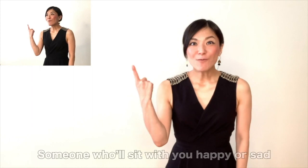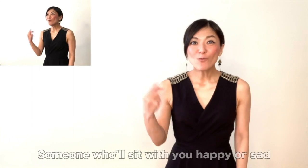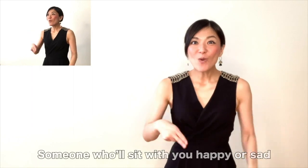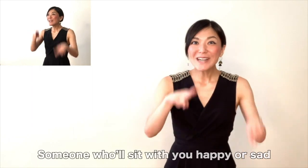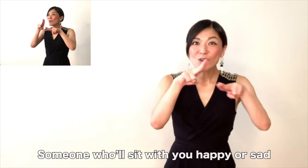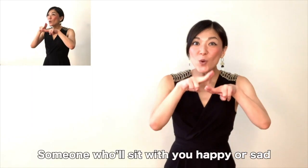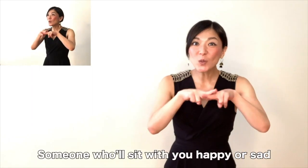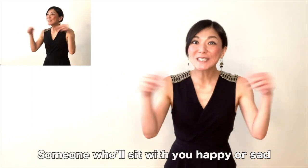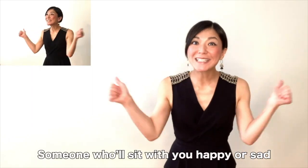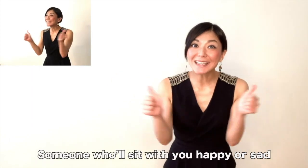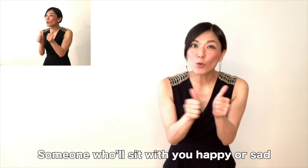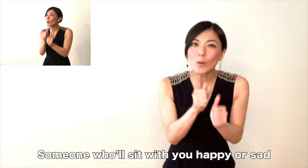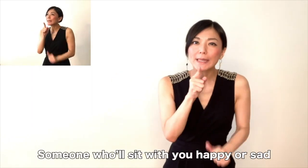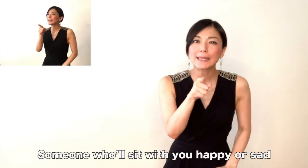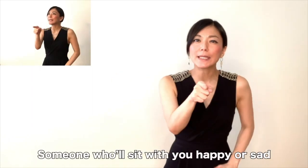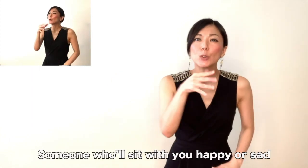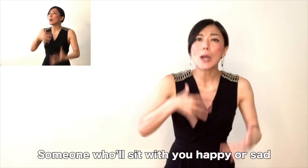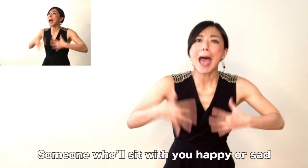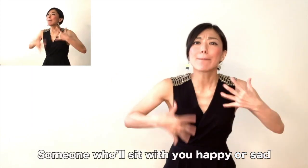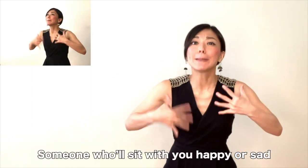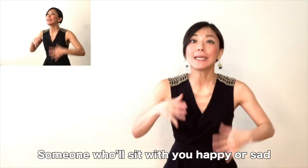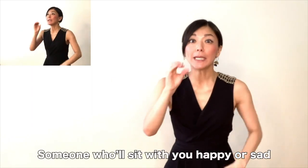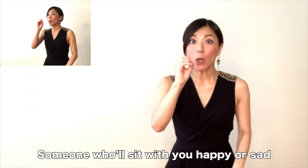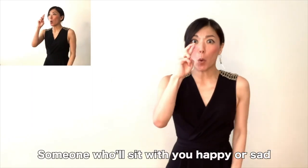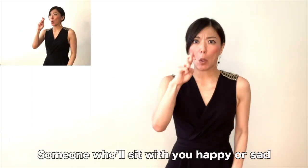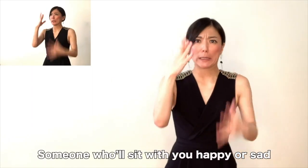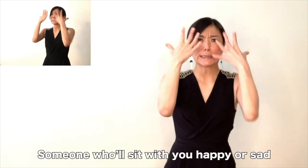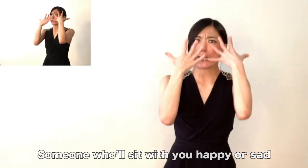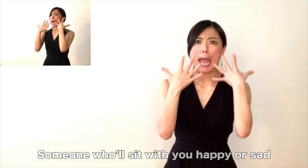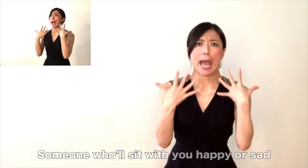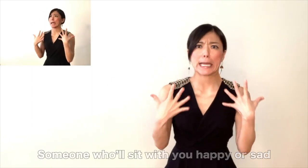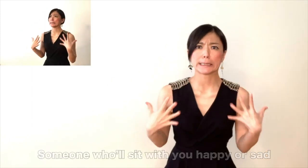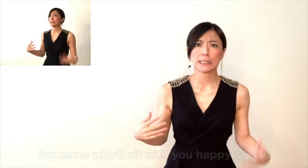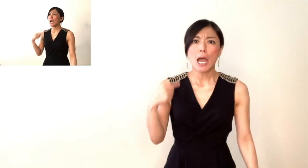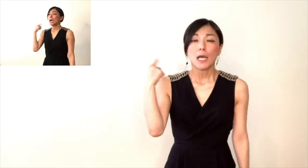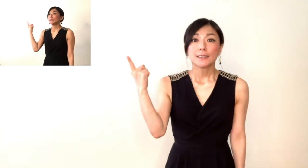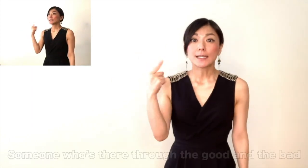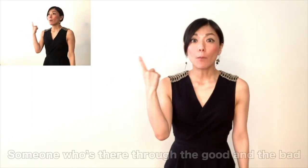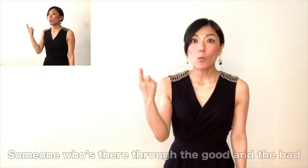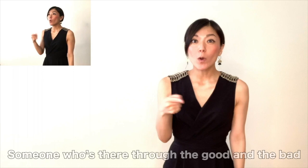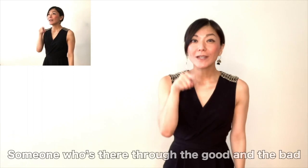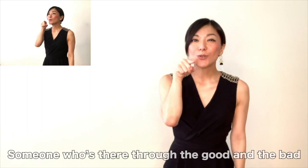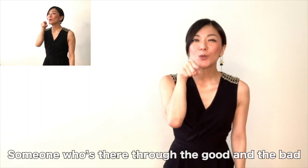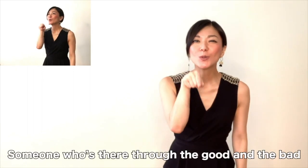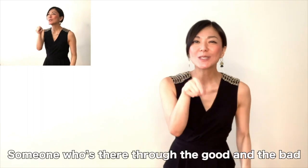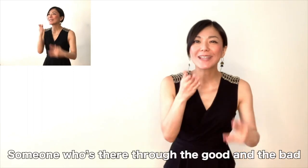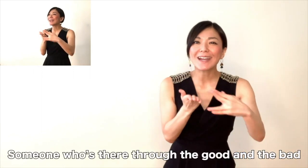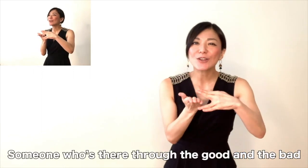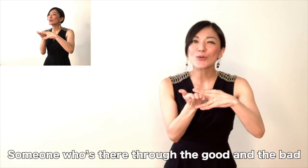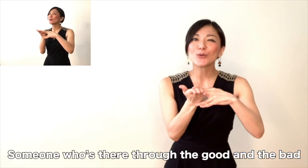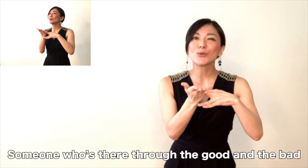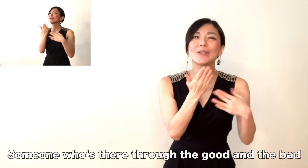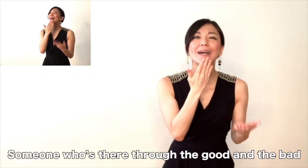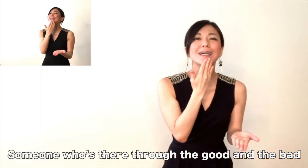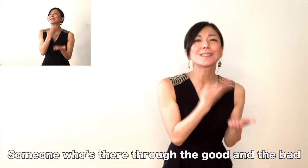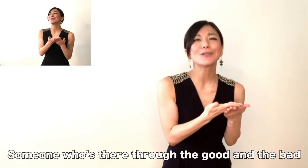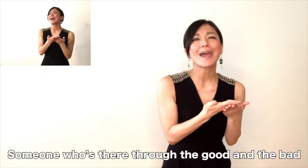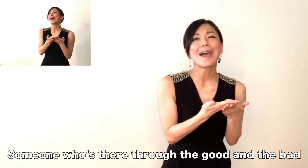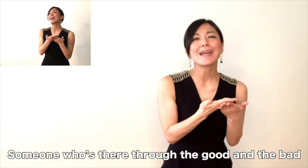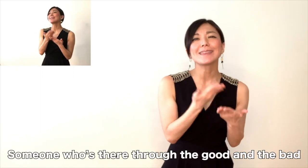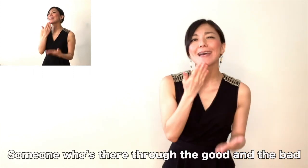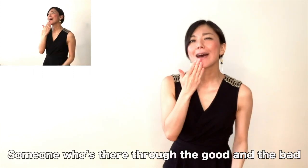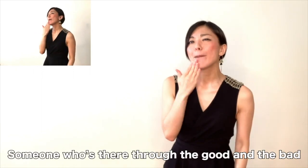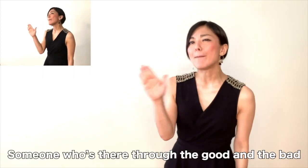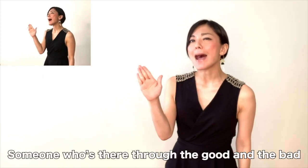Someone who'll simp with you happy or sad Someone who's there through the